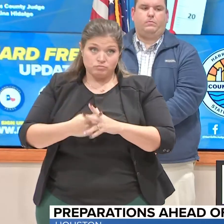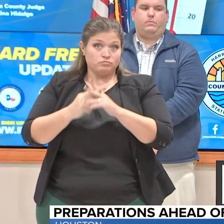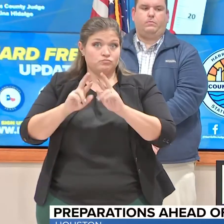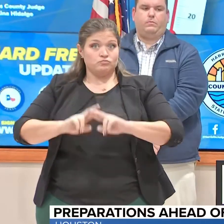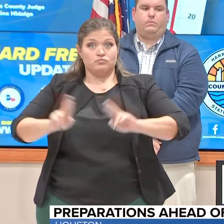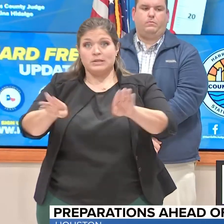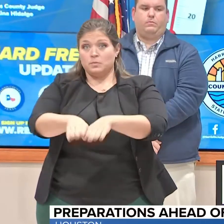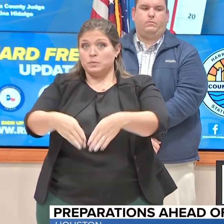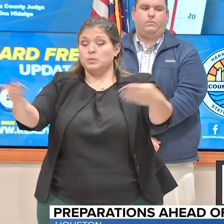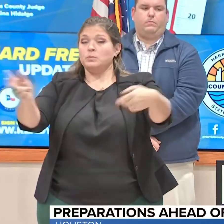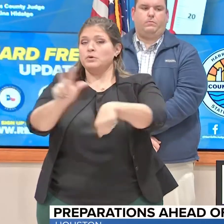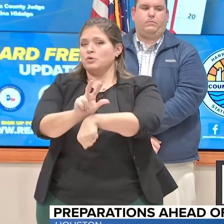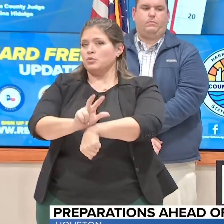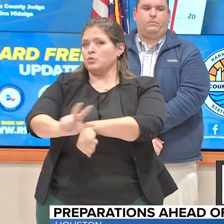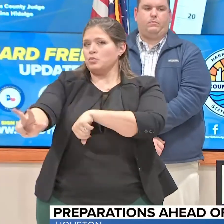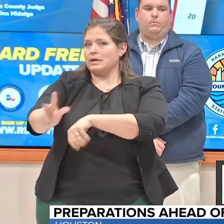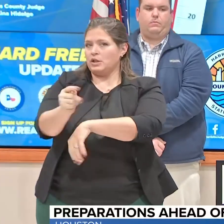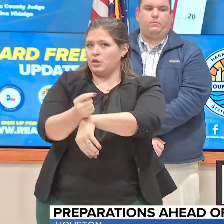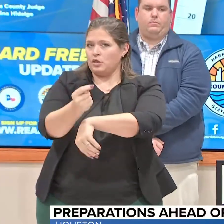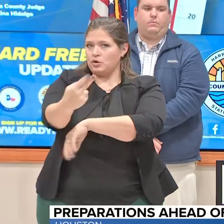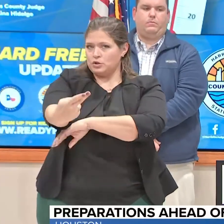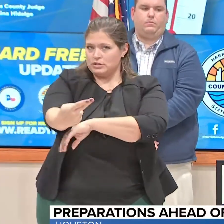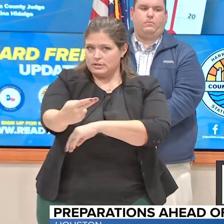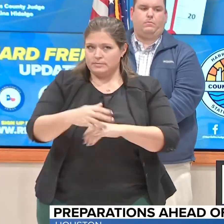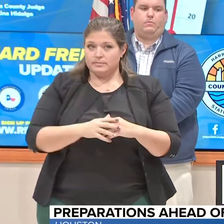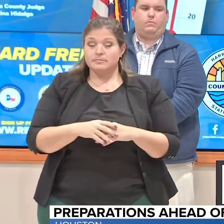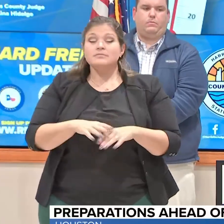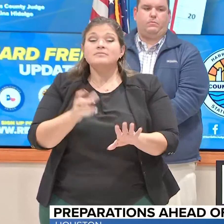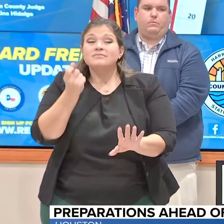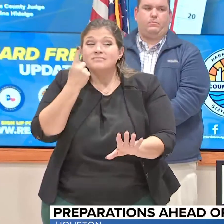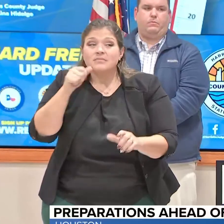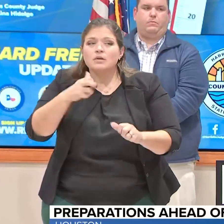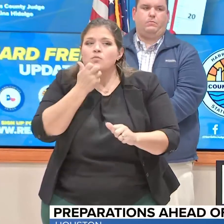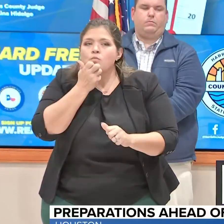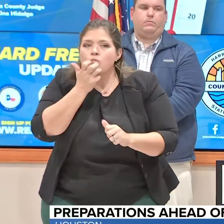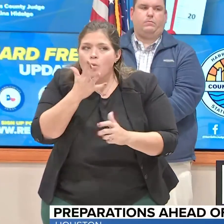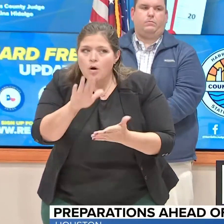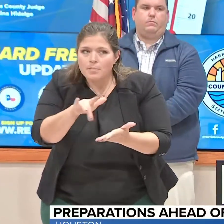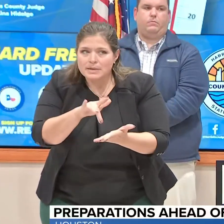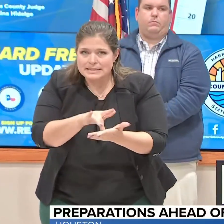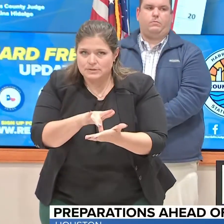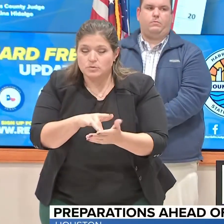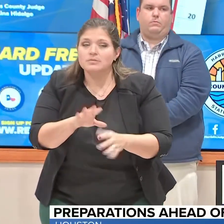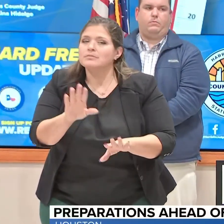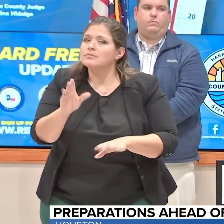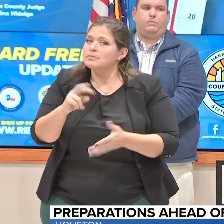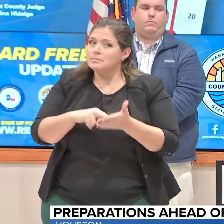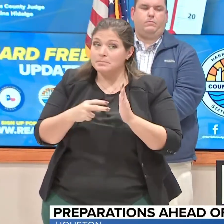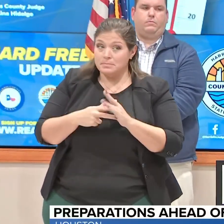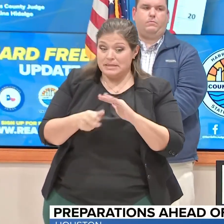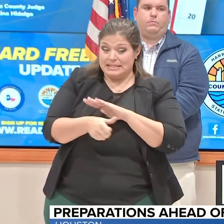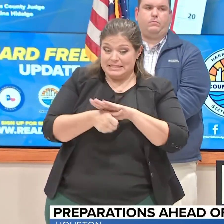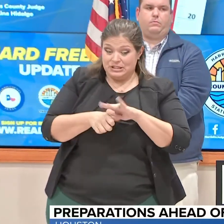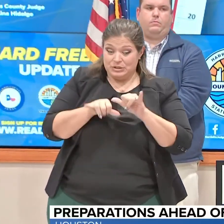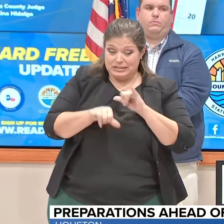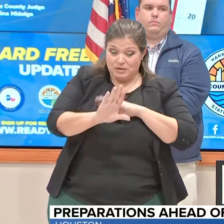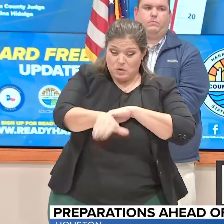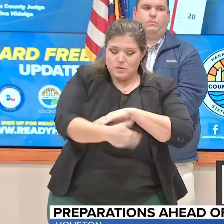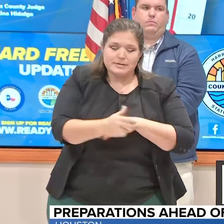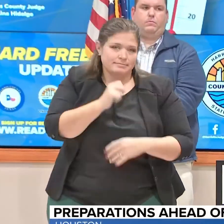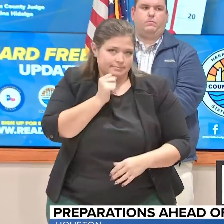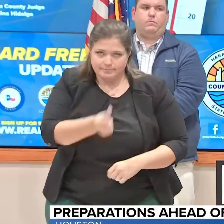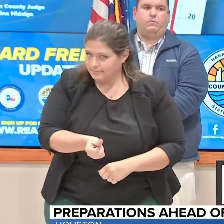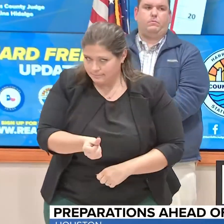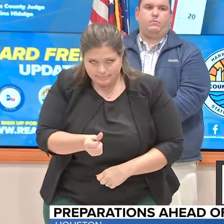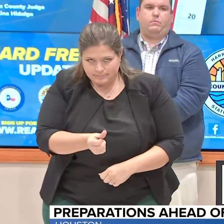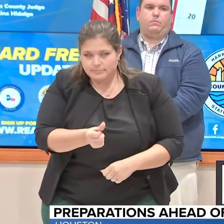me underscore, these are warming centers. These are not shelters. And we'll be working in